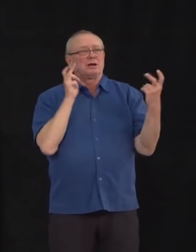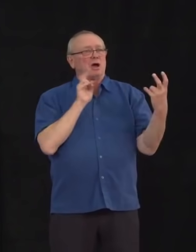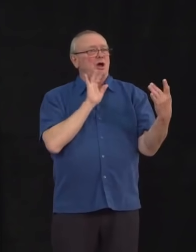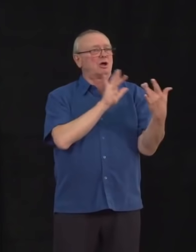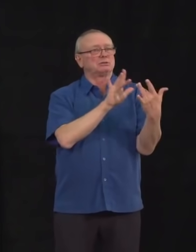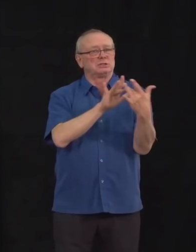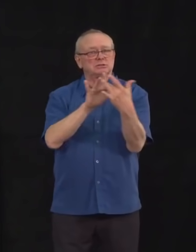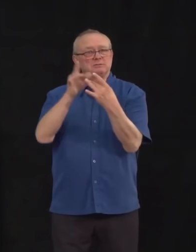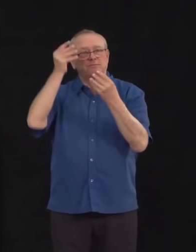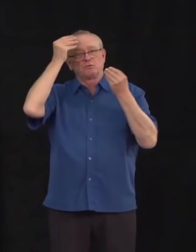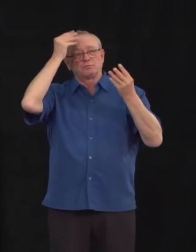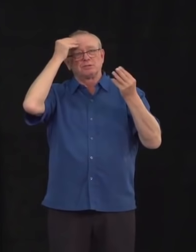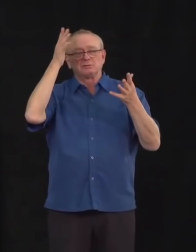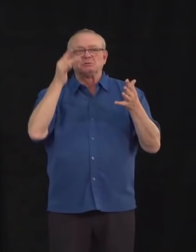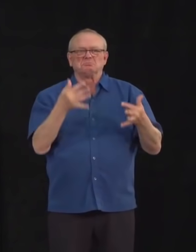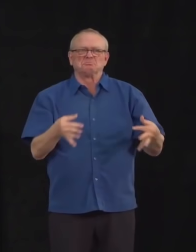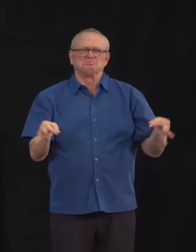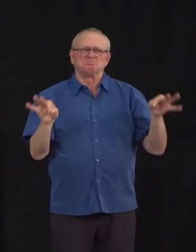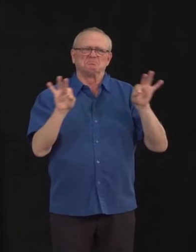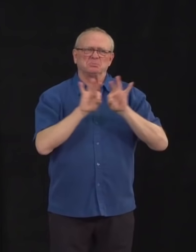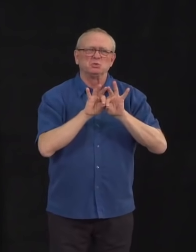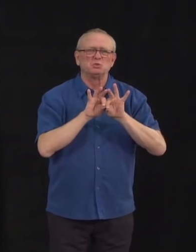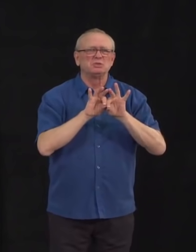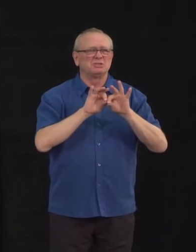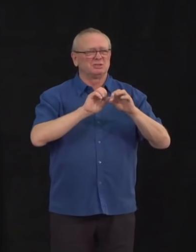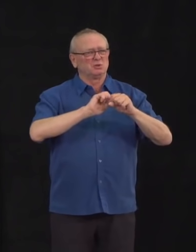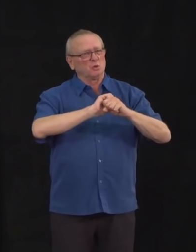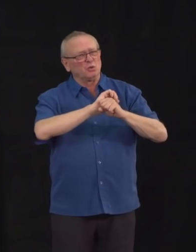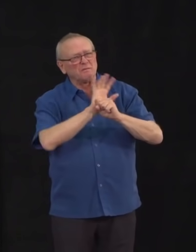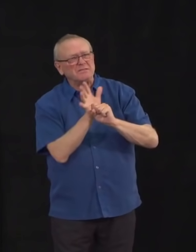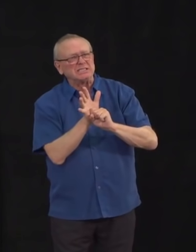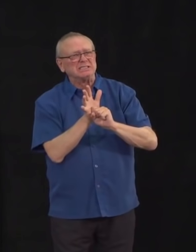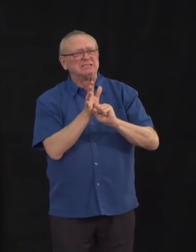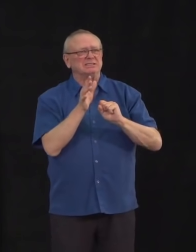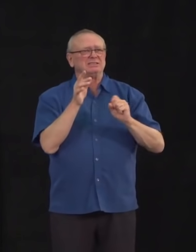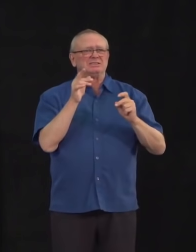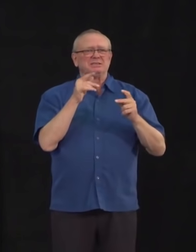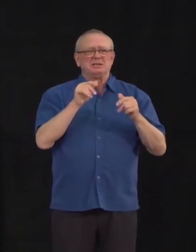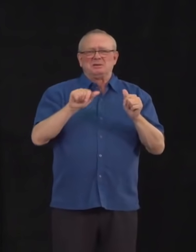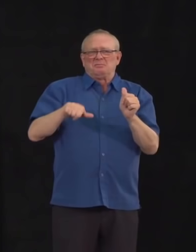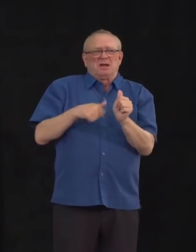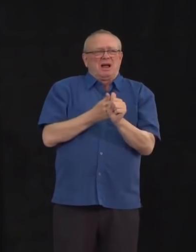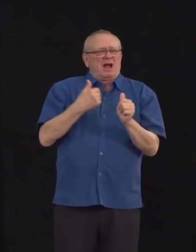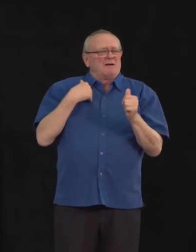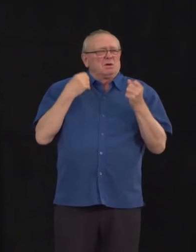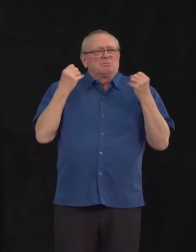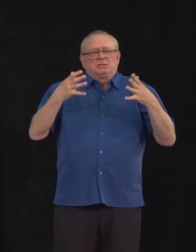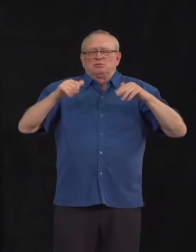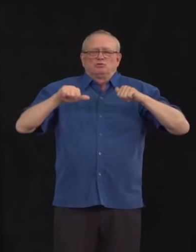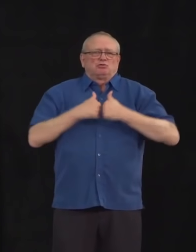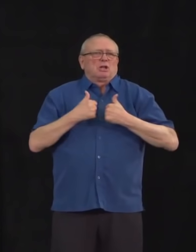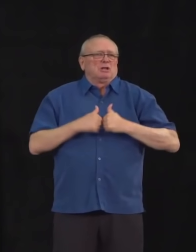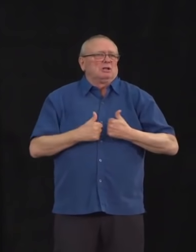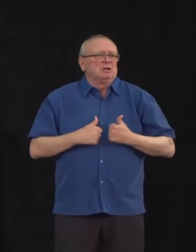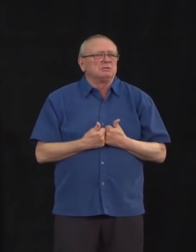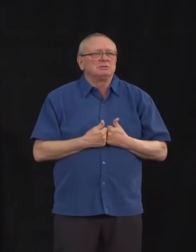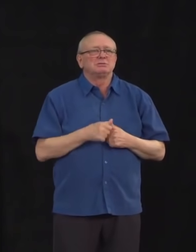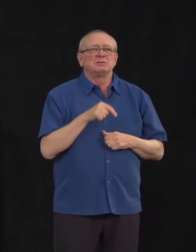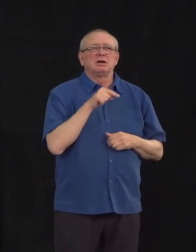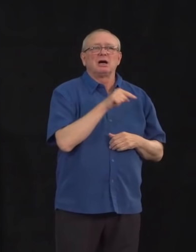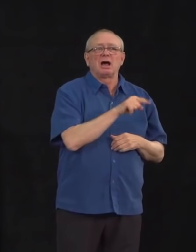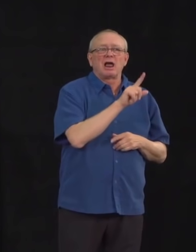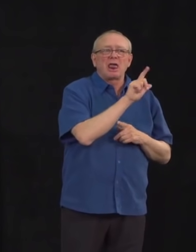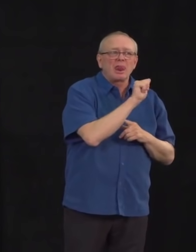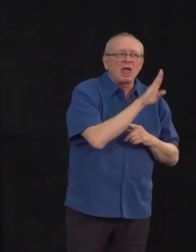challenges that our public health measures have presented to Albertans. So putting pieces in place that help us to make sure that Albertans